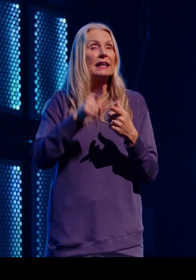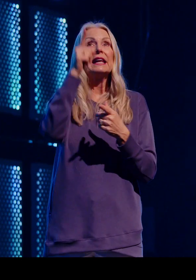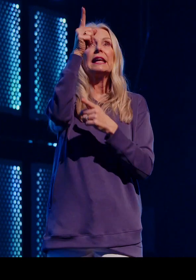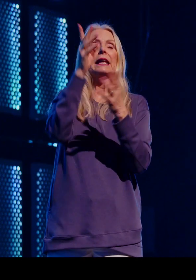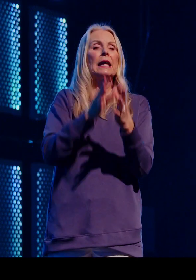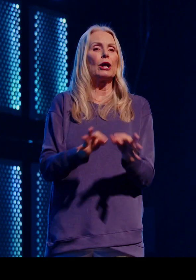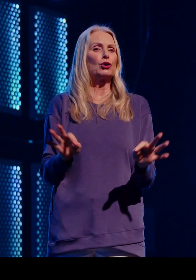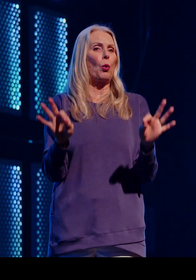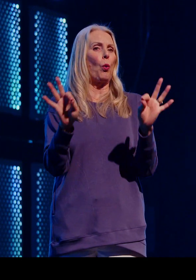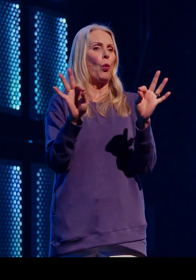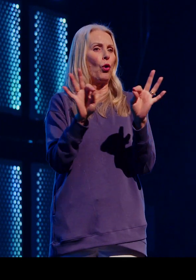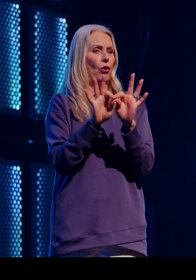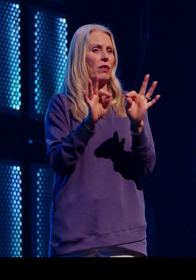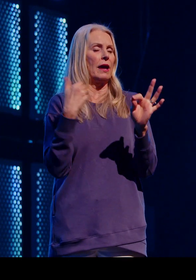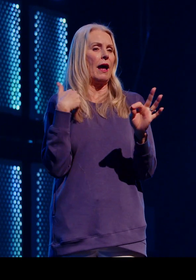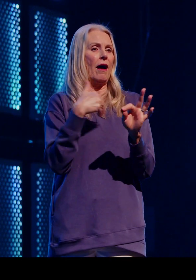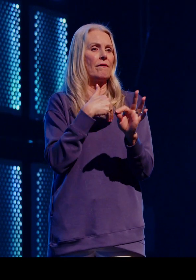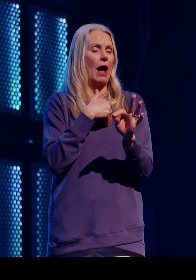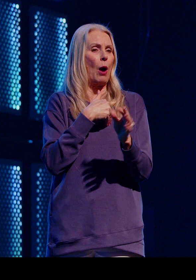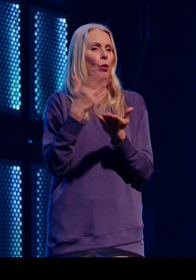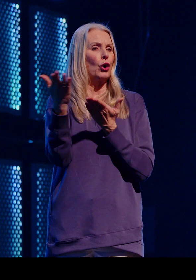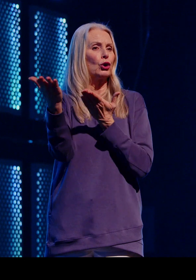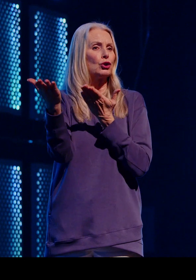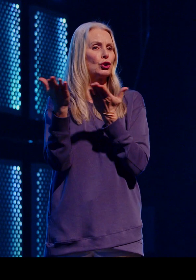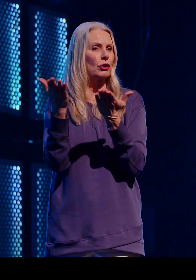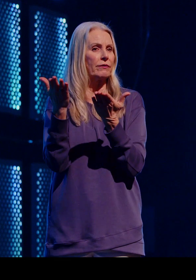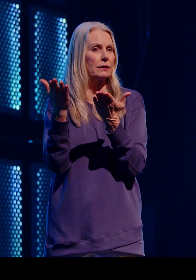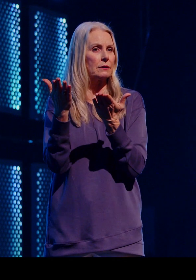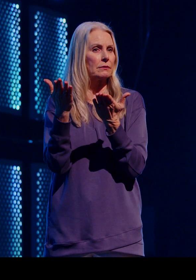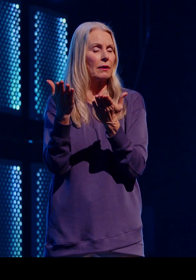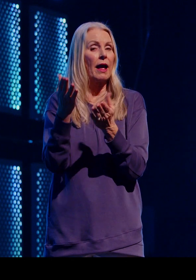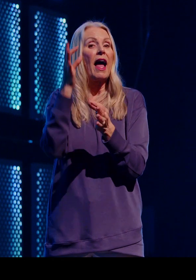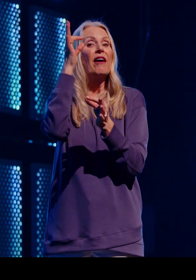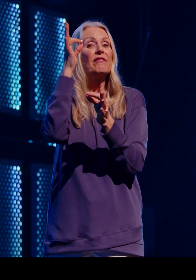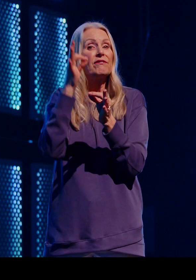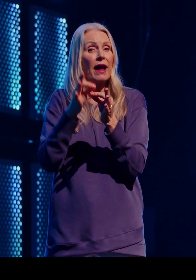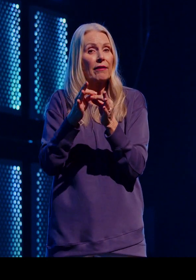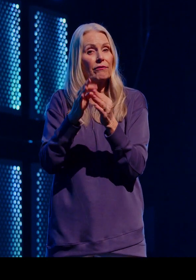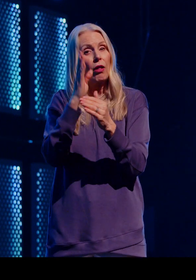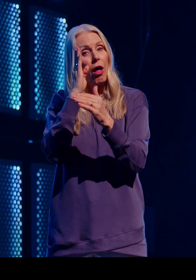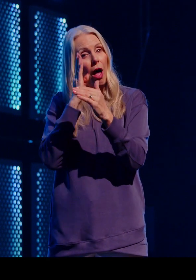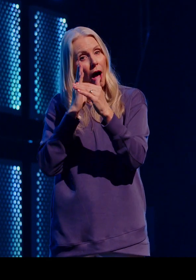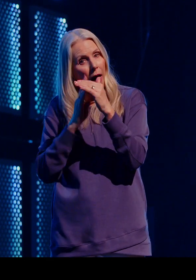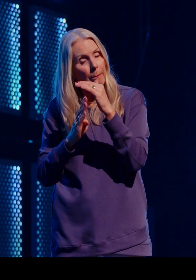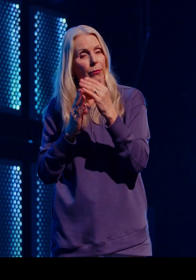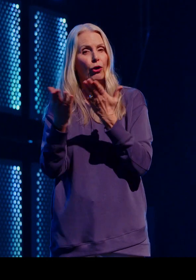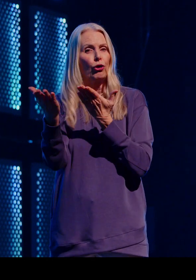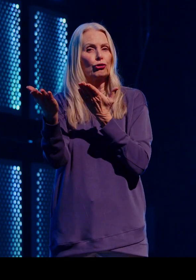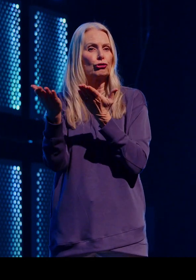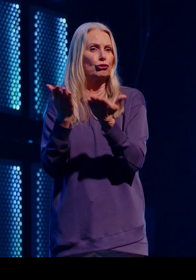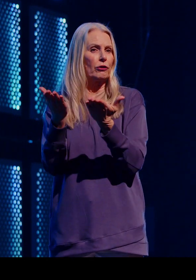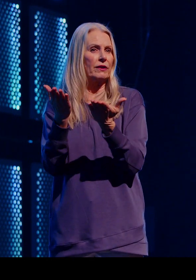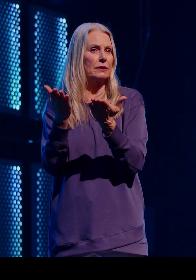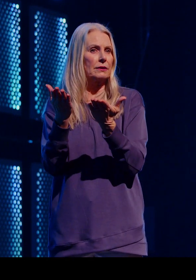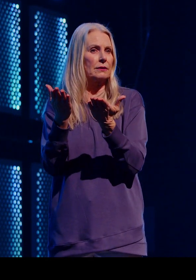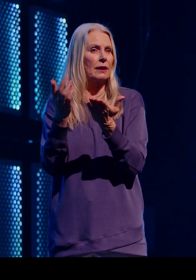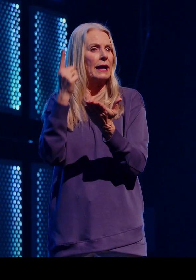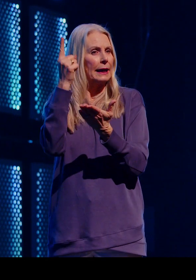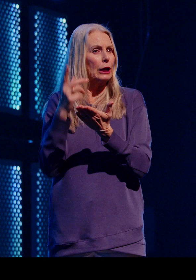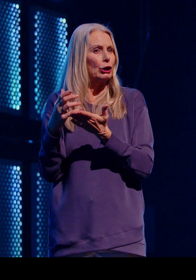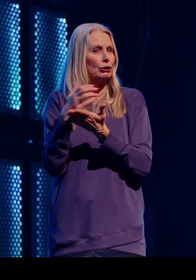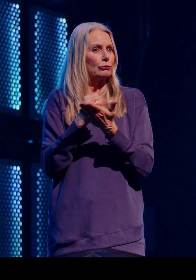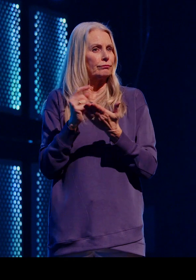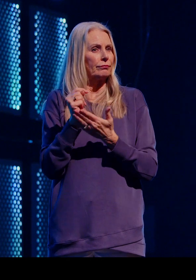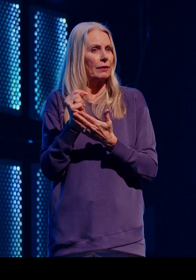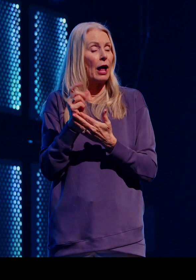worthy of our faithful, humble service. He is worthy of our faithful, humble service. That's the thing I want to try to, paint that